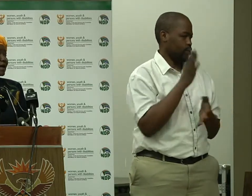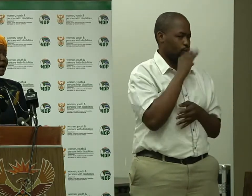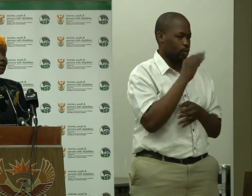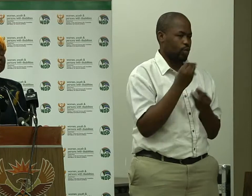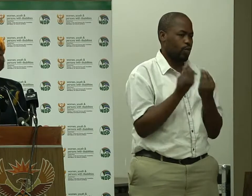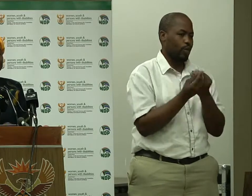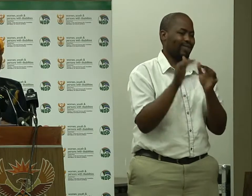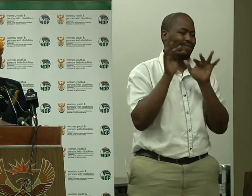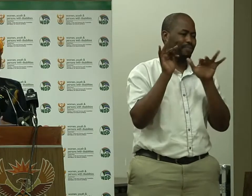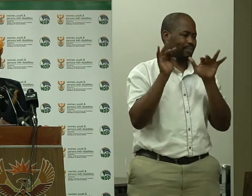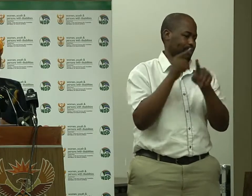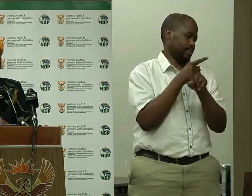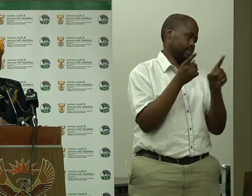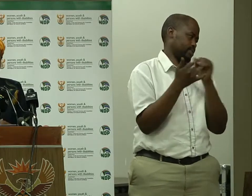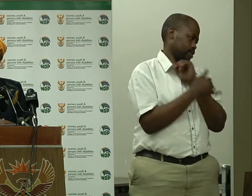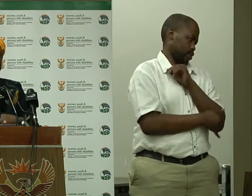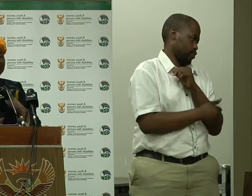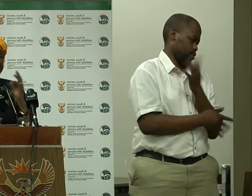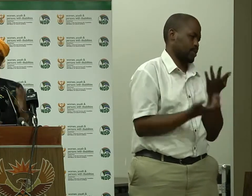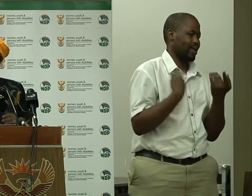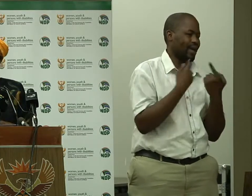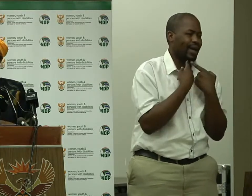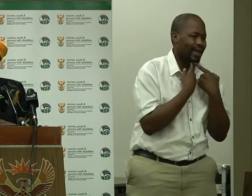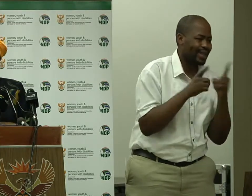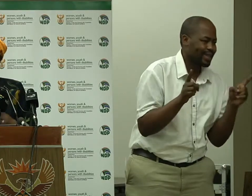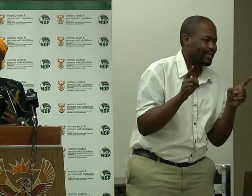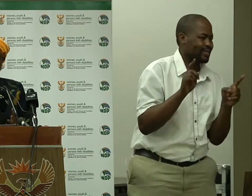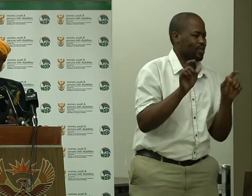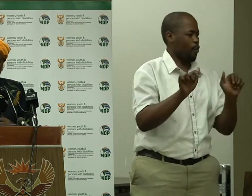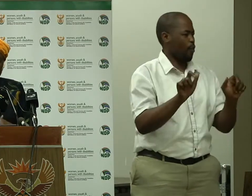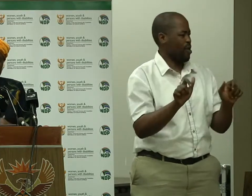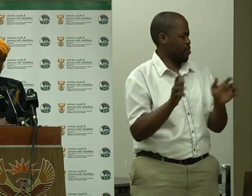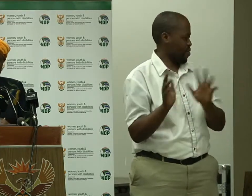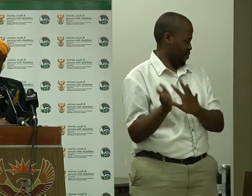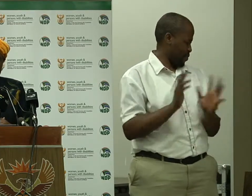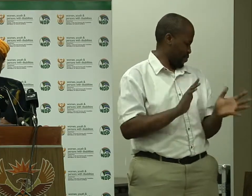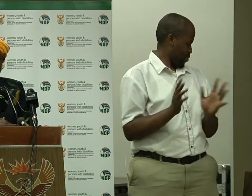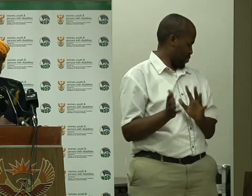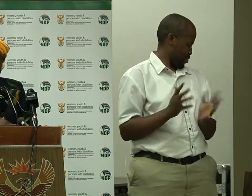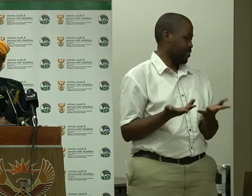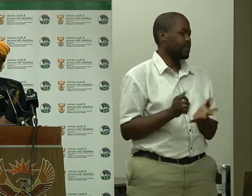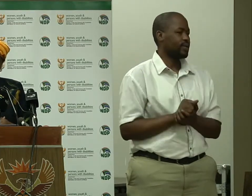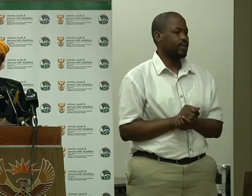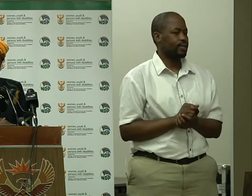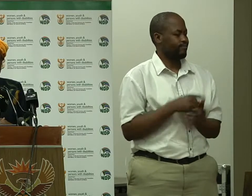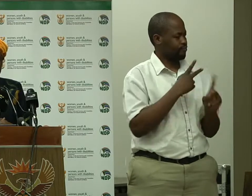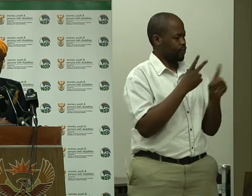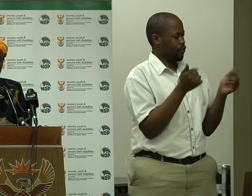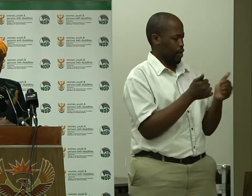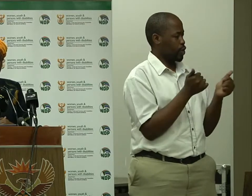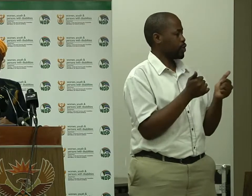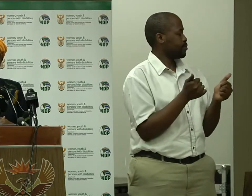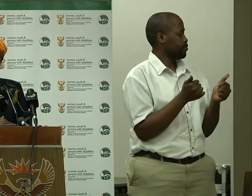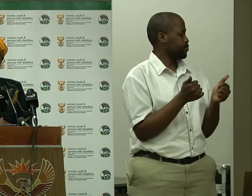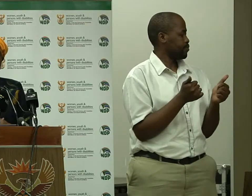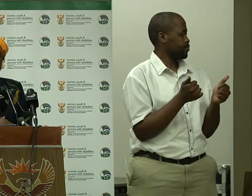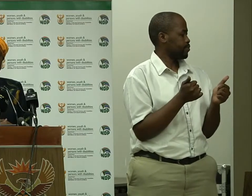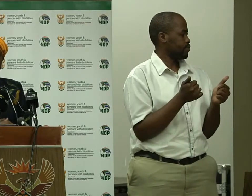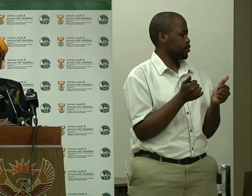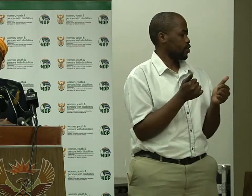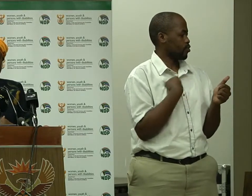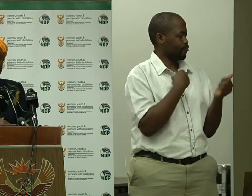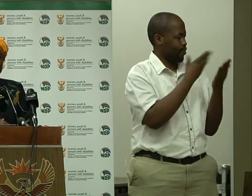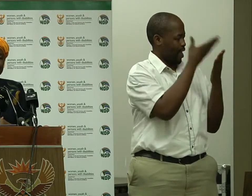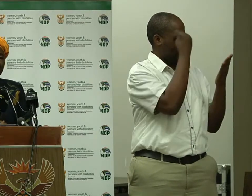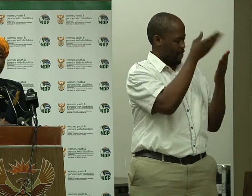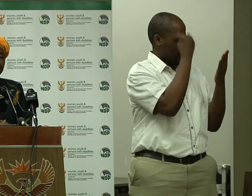the media, addressing radio stations and so on. It's really good. You know, what I've